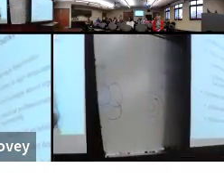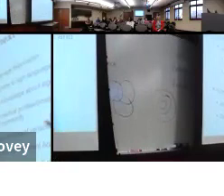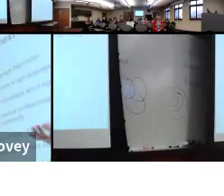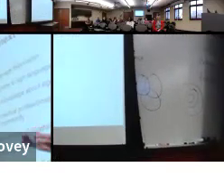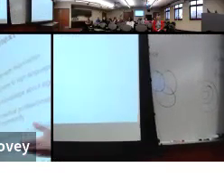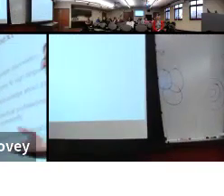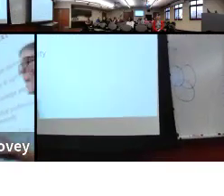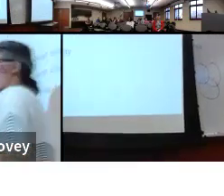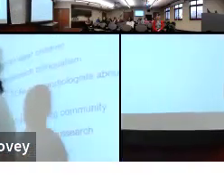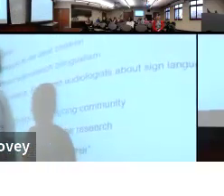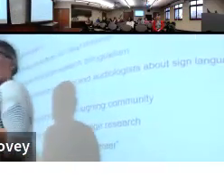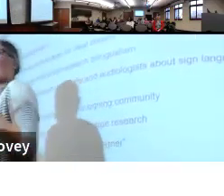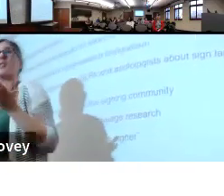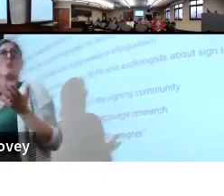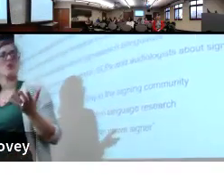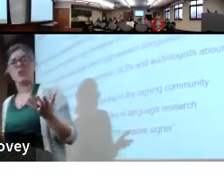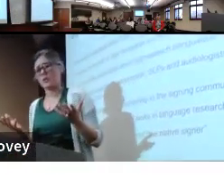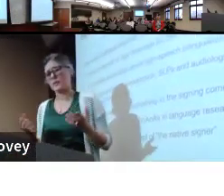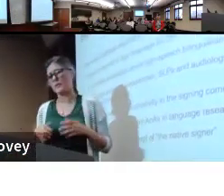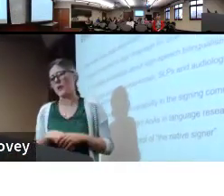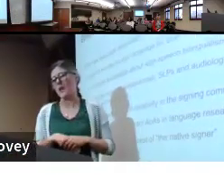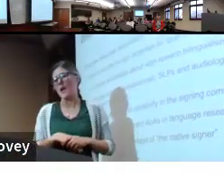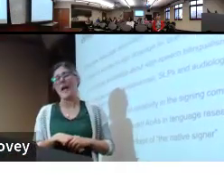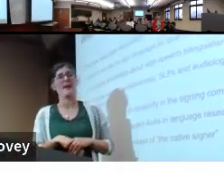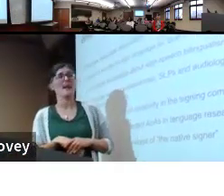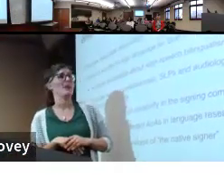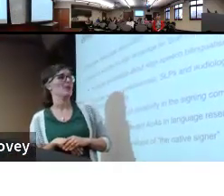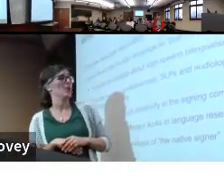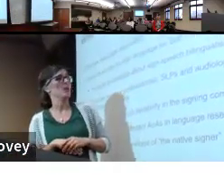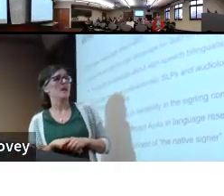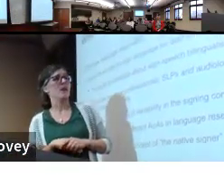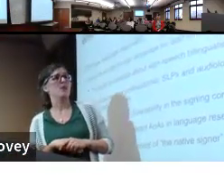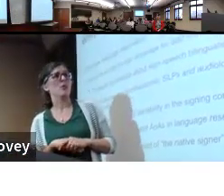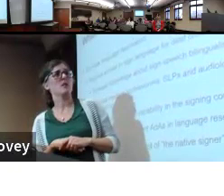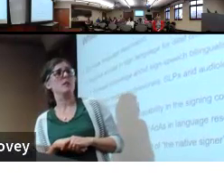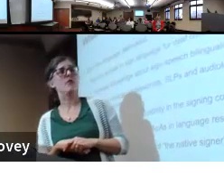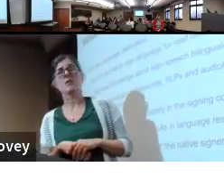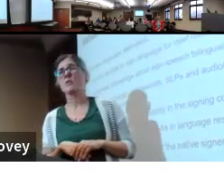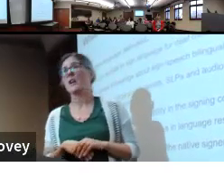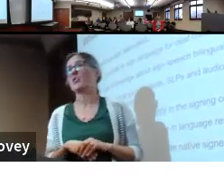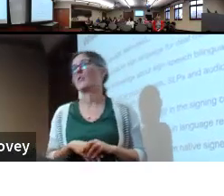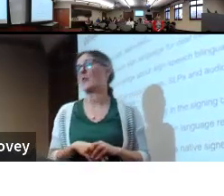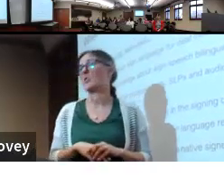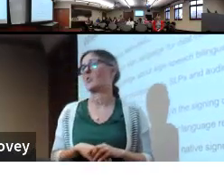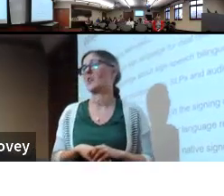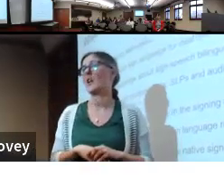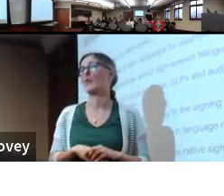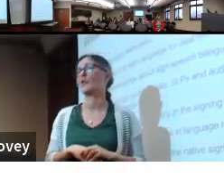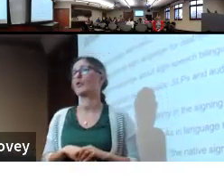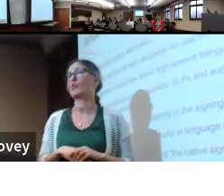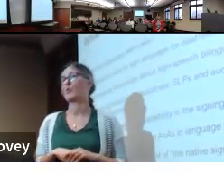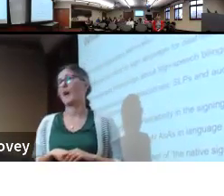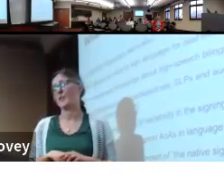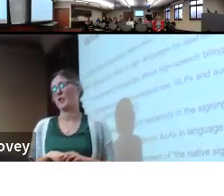in the signing community and where it matters and where it doesn't. And that means including signers with different ages of acquisition in